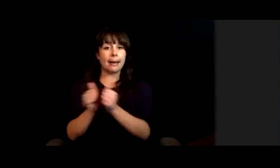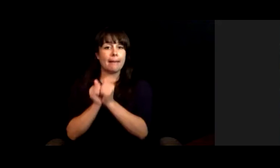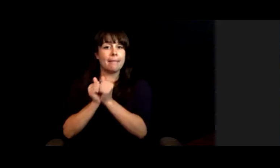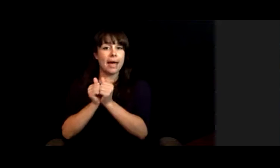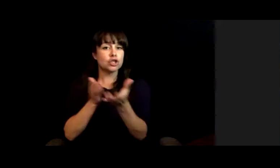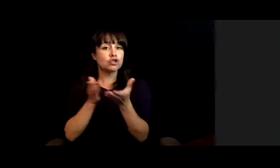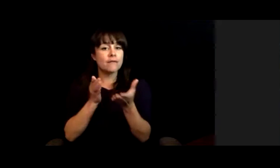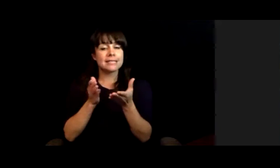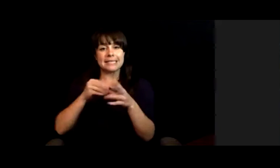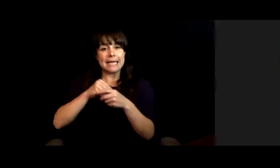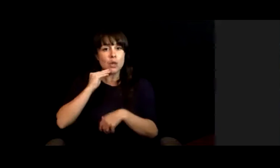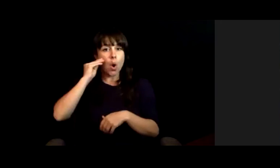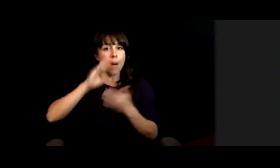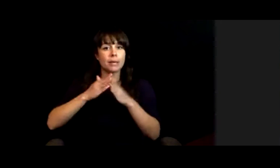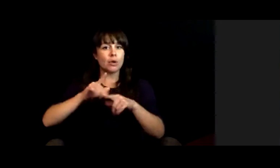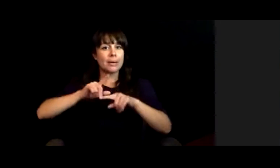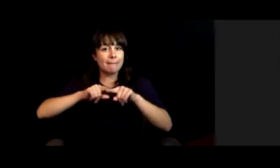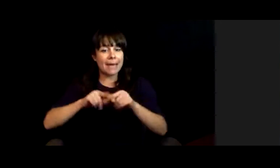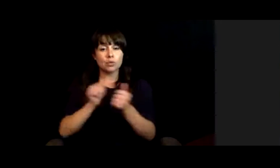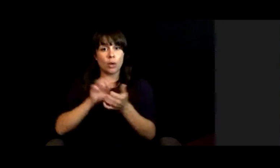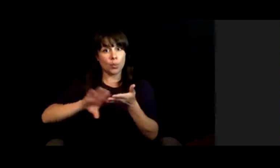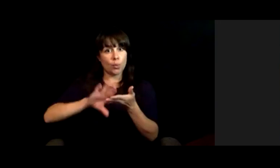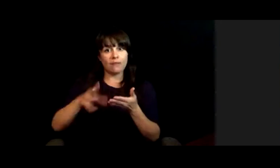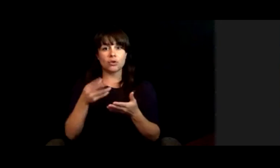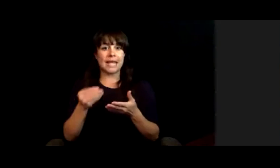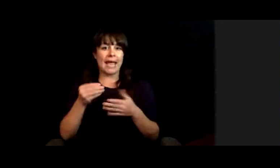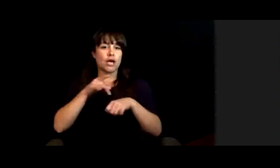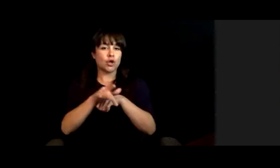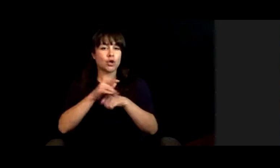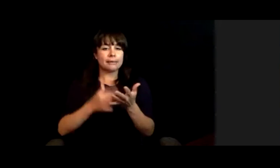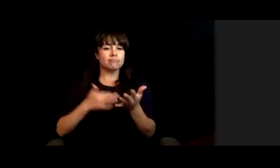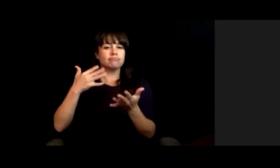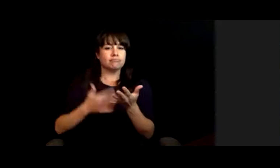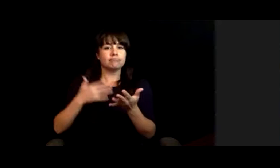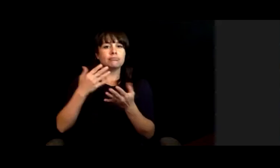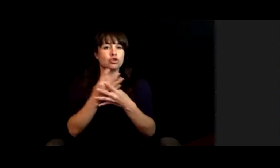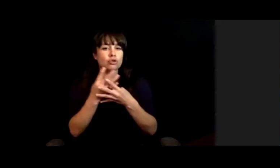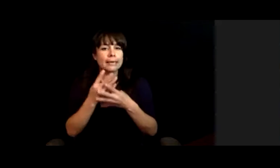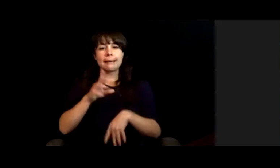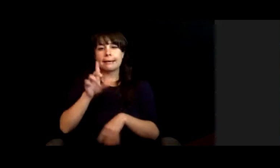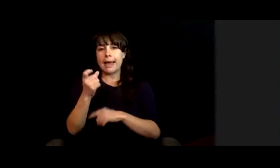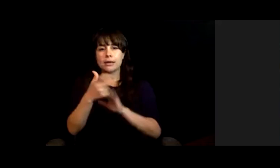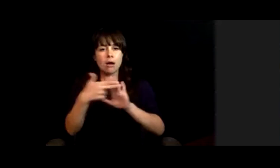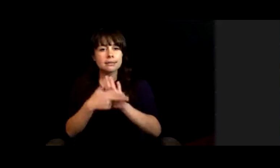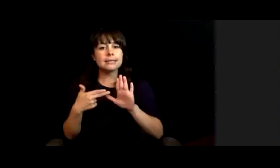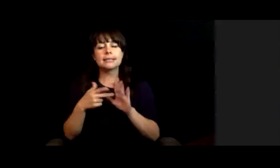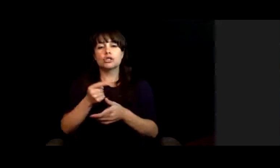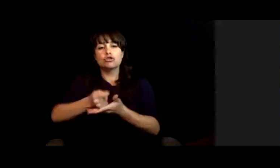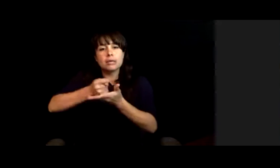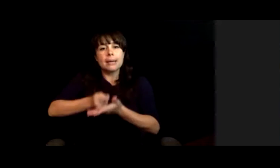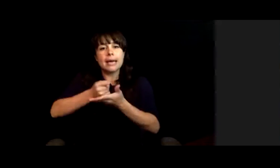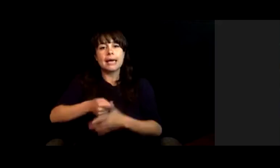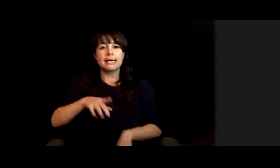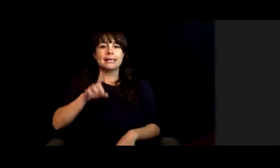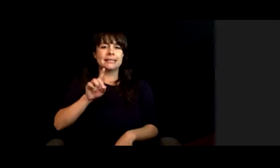waivers, and with early periodic screening and diagnosis and treatment, the EPSDT program. But